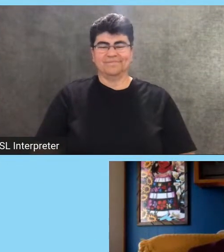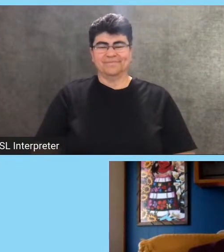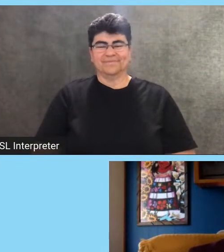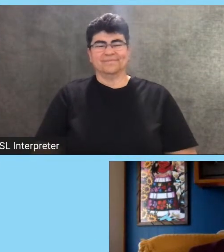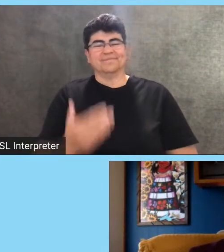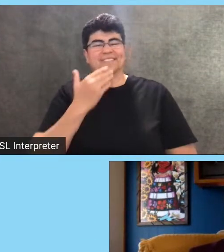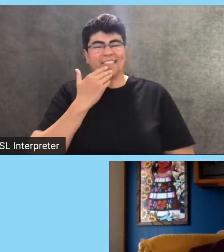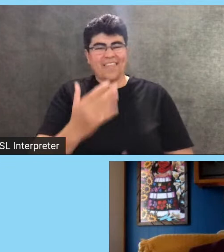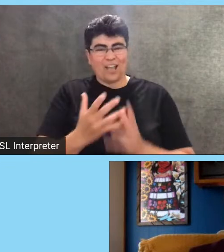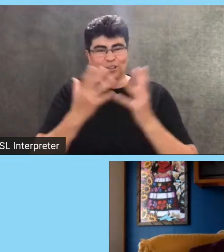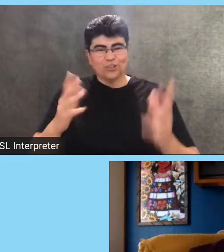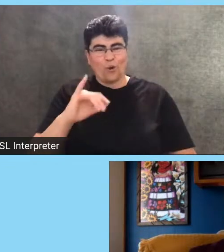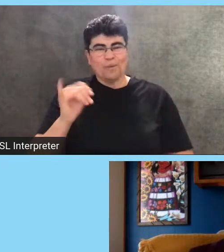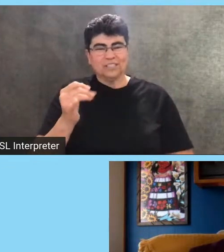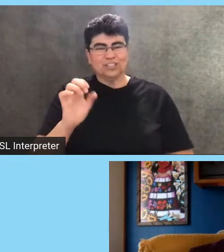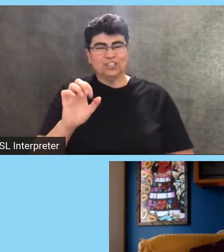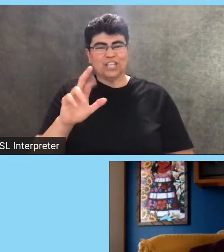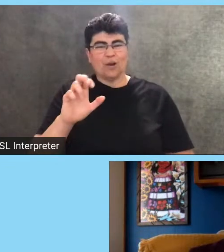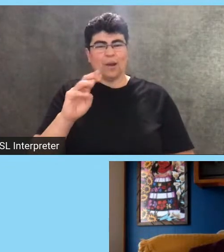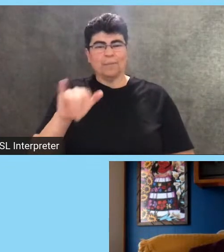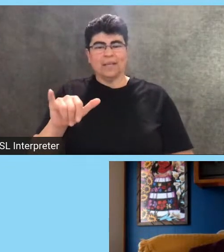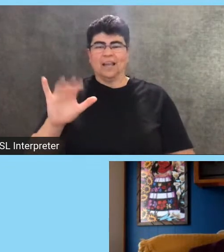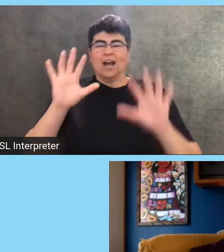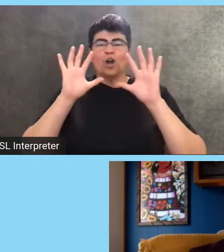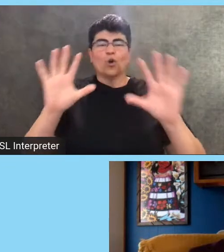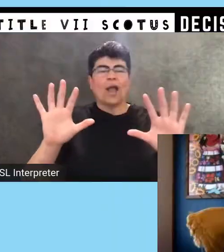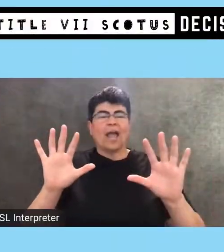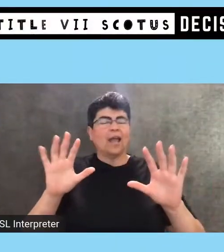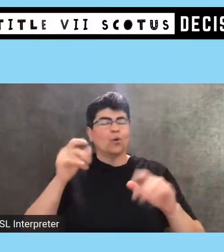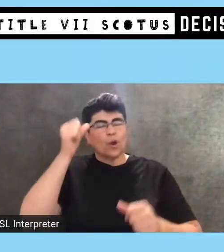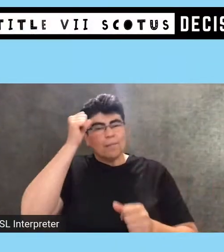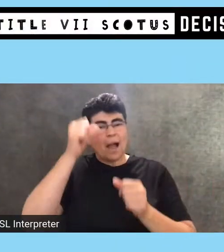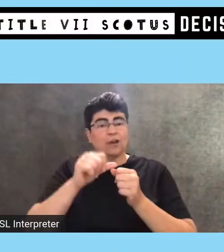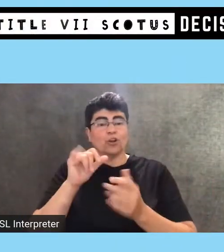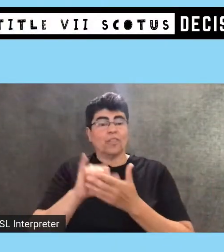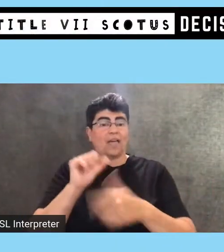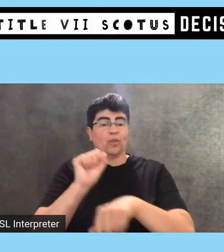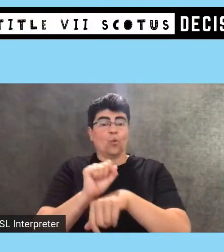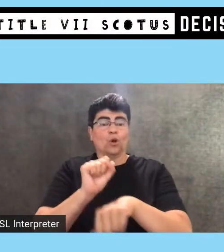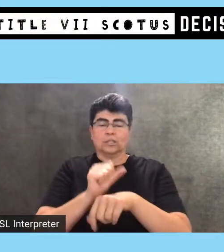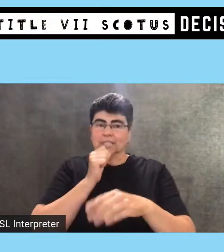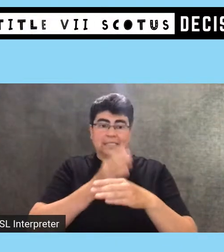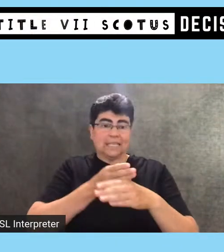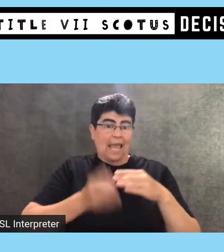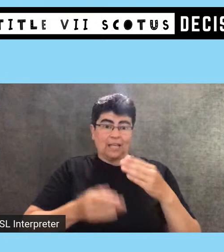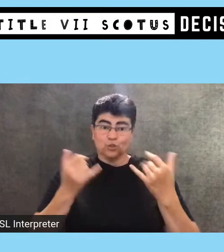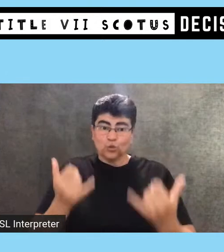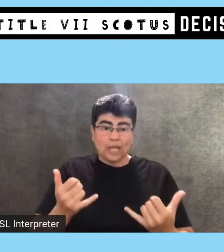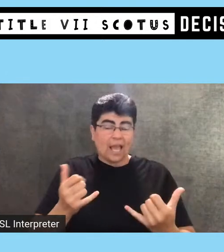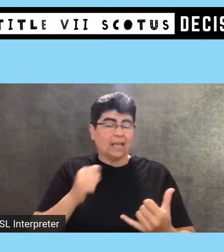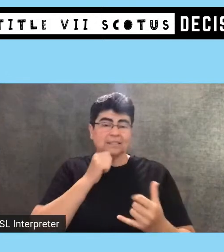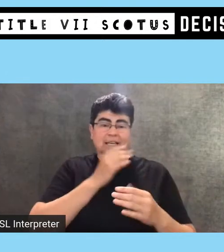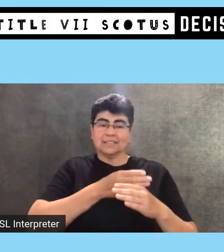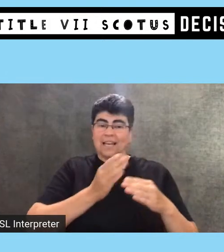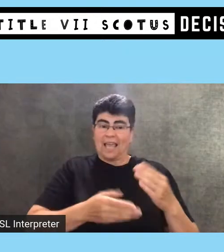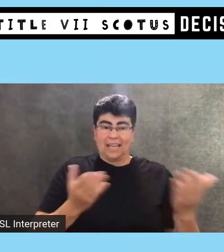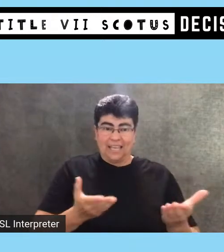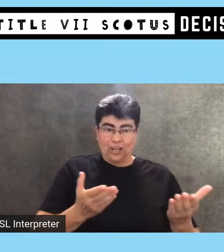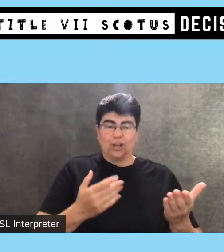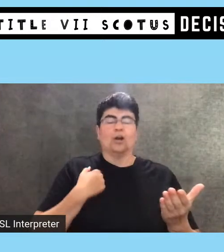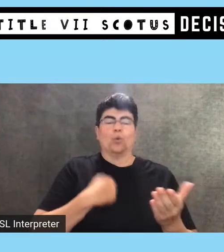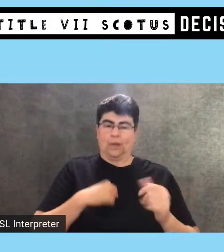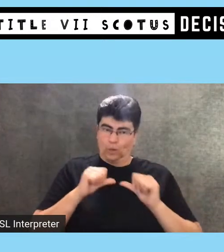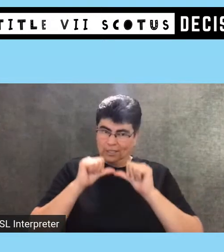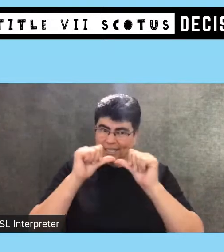Thank you so much, Jeremy. A great reminder that the work does not end today, doesn't end here. We continue on.